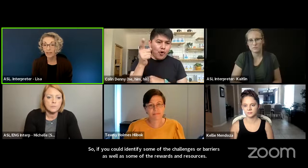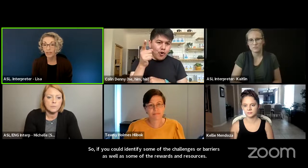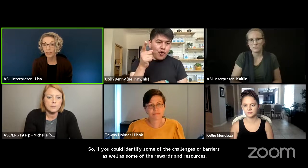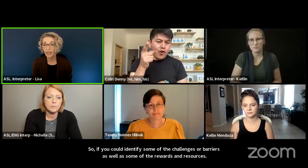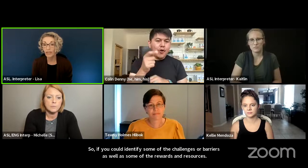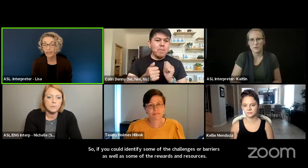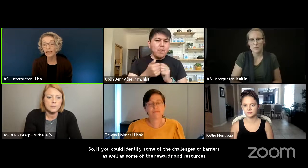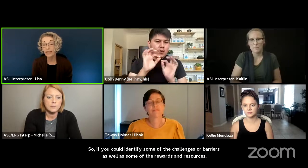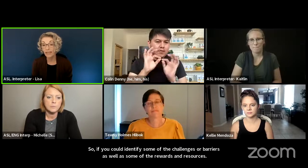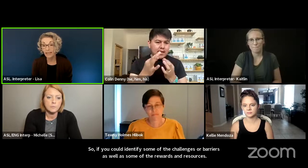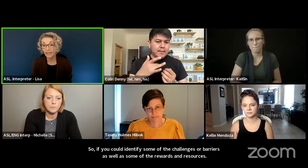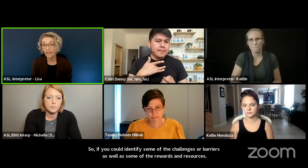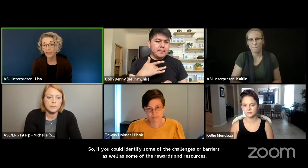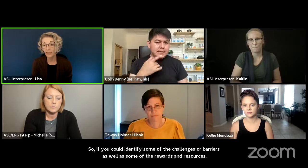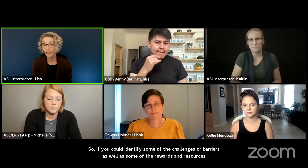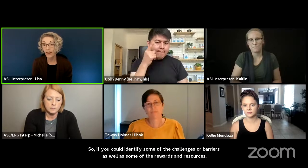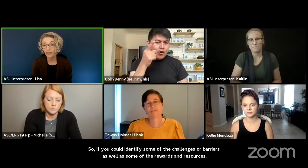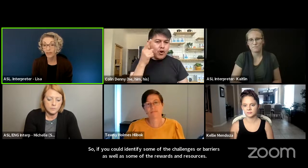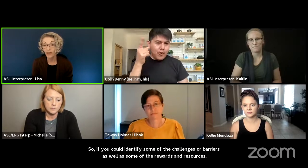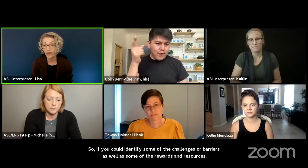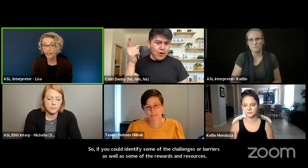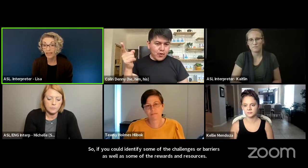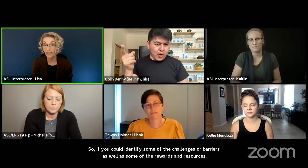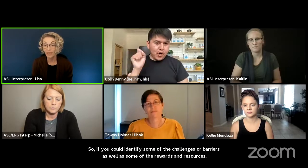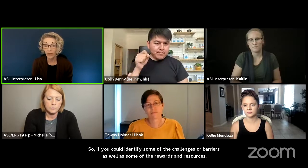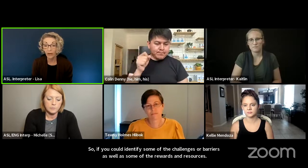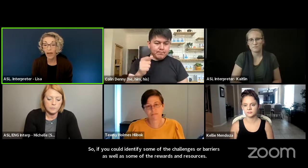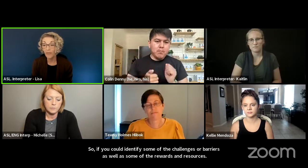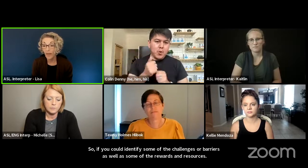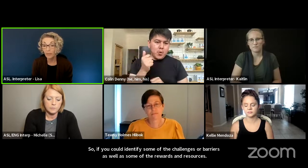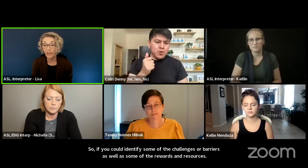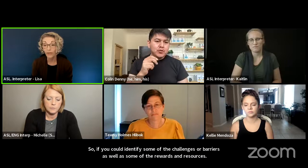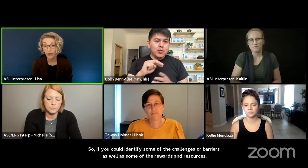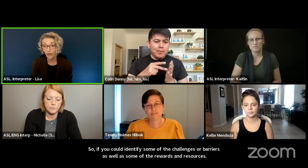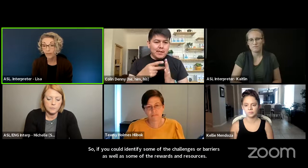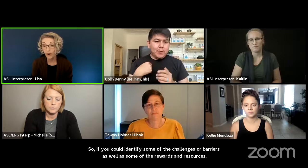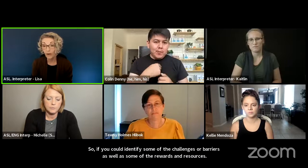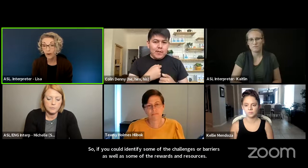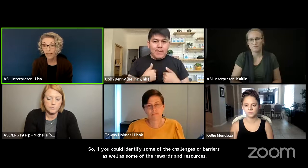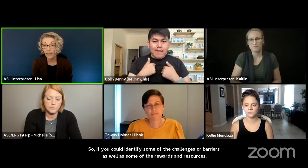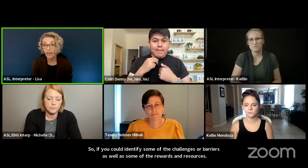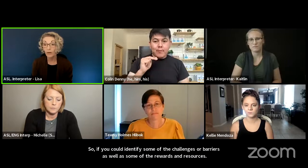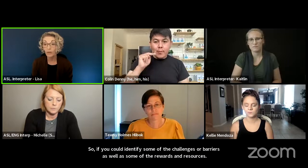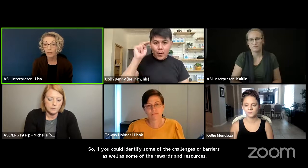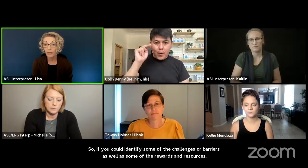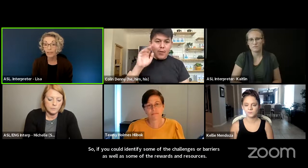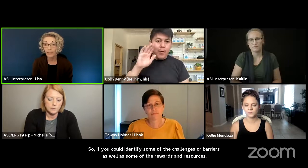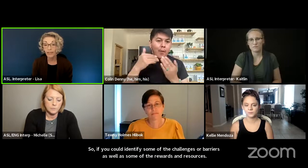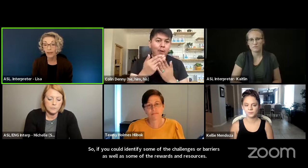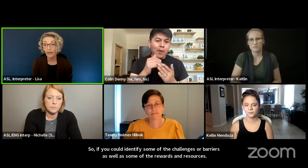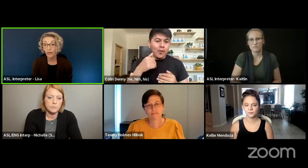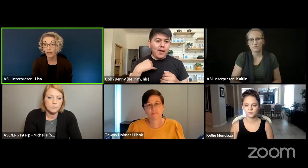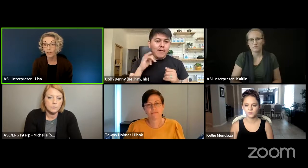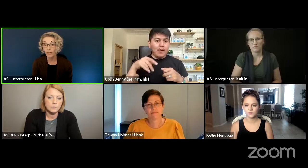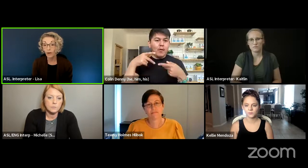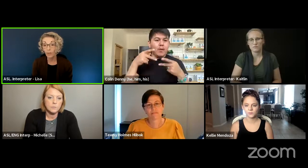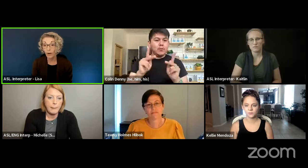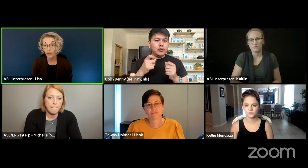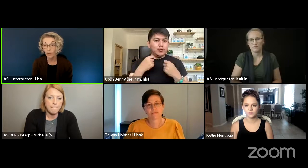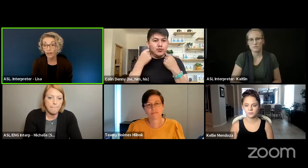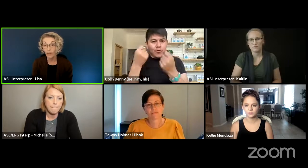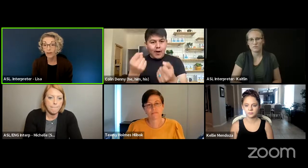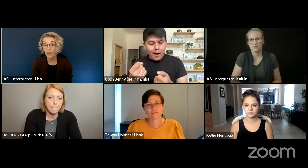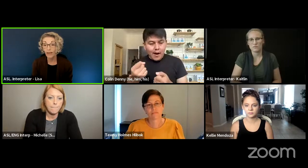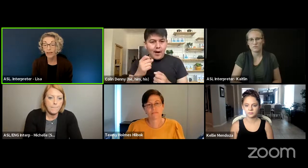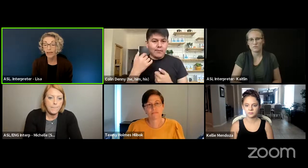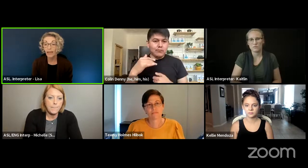has mentioned, is distance, geographical isolation. A lot of families are very far away, which means, if we're in the northern part